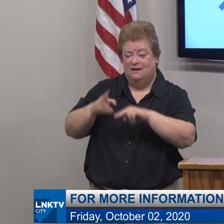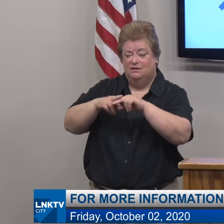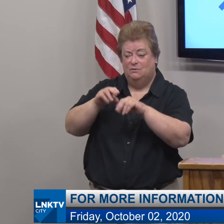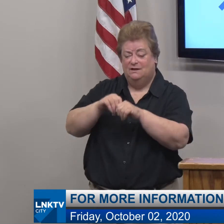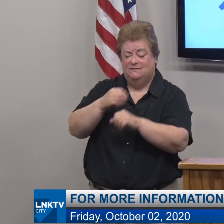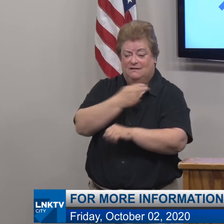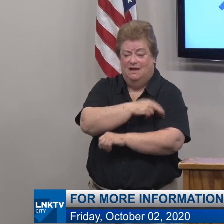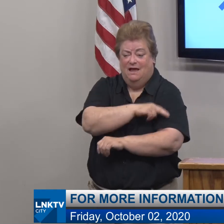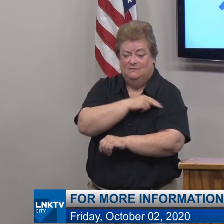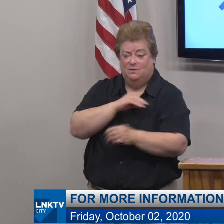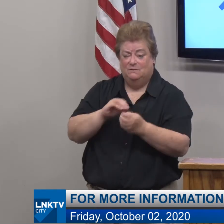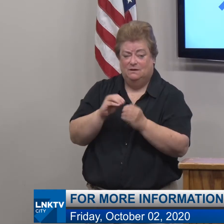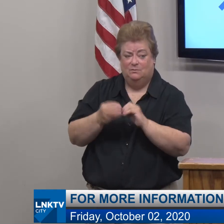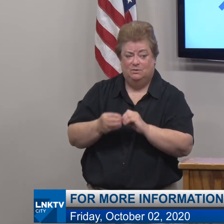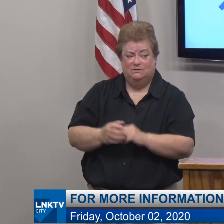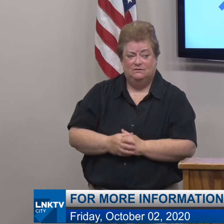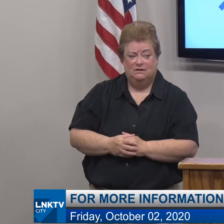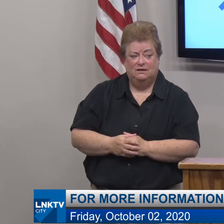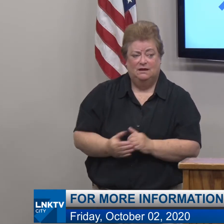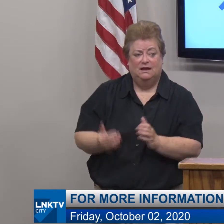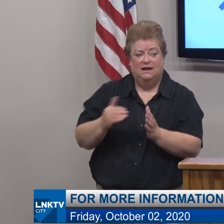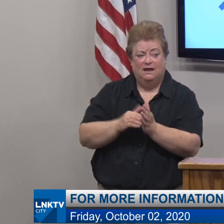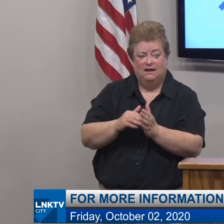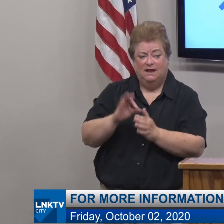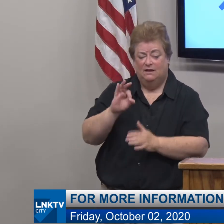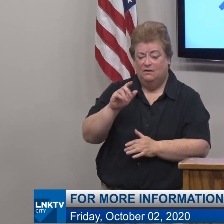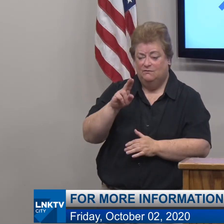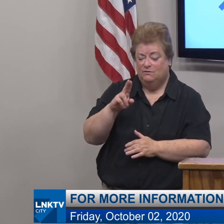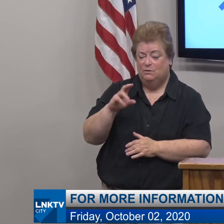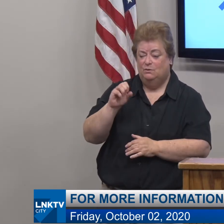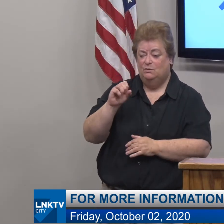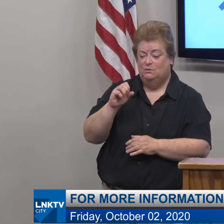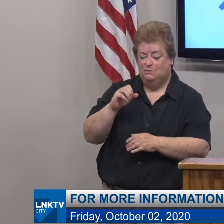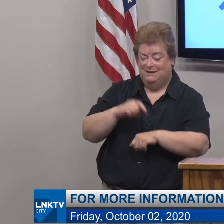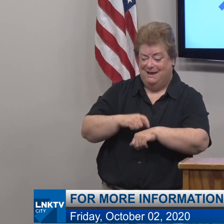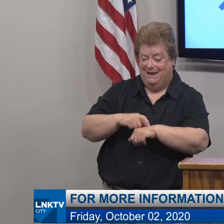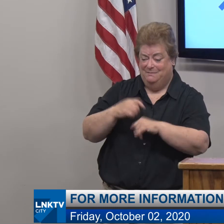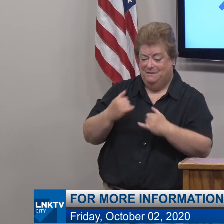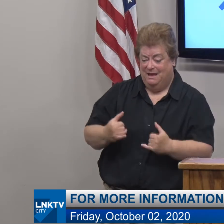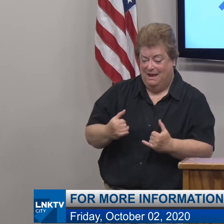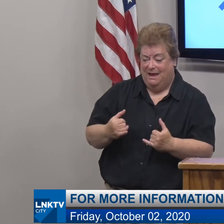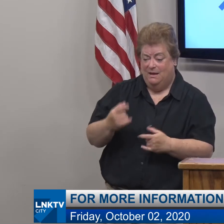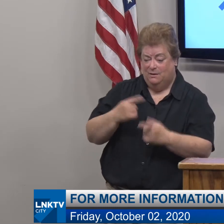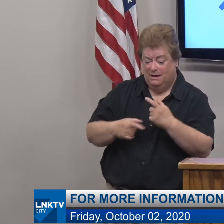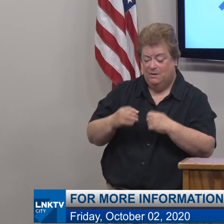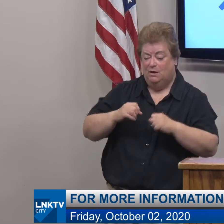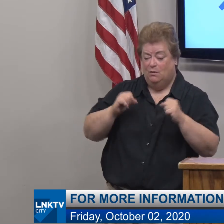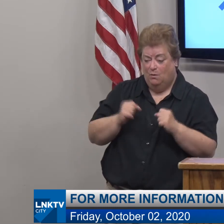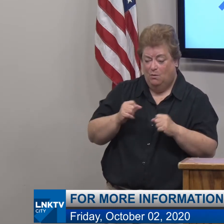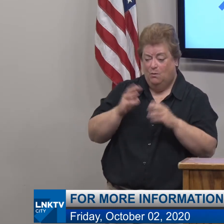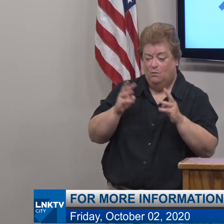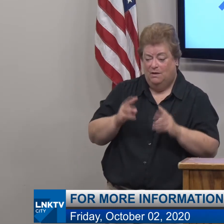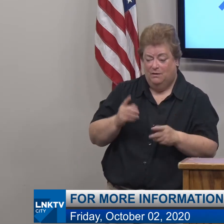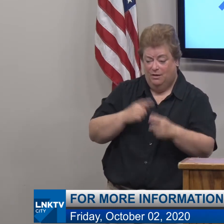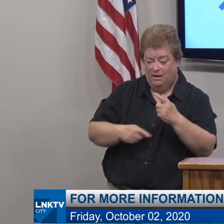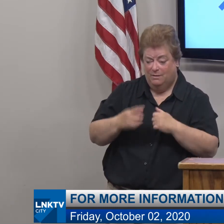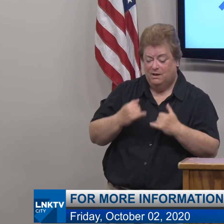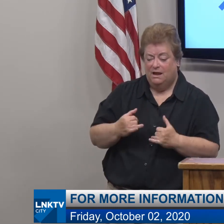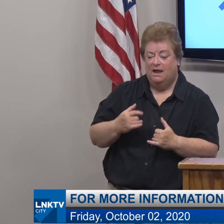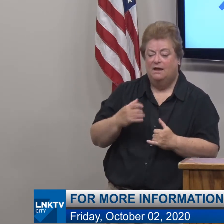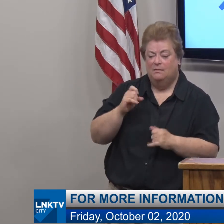hospitalization. Again, with flu season and colder weather coming soon, we must act now if we want to slow the spread